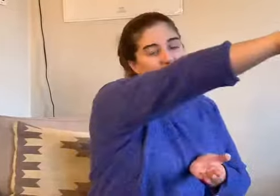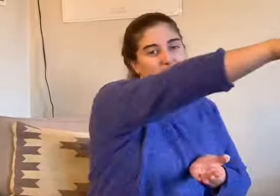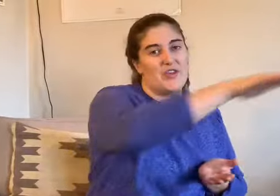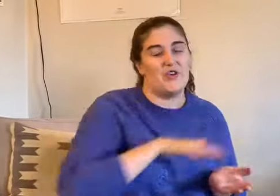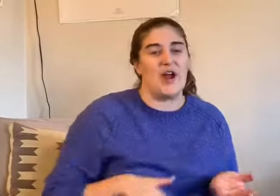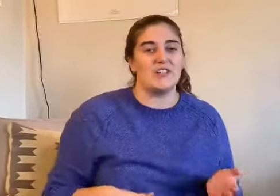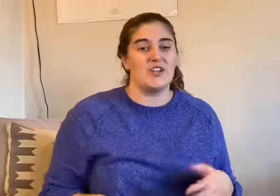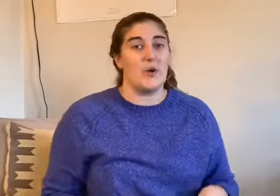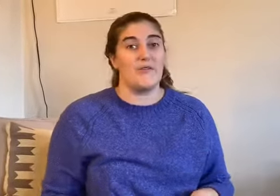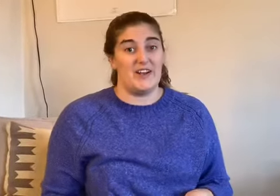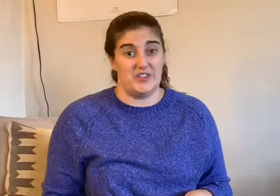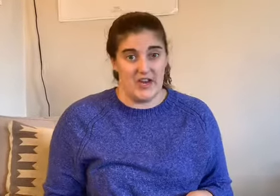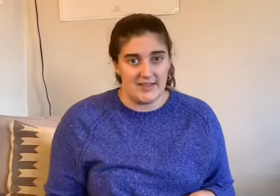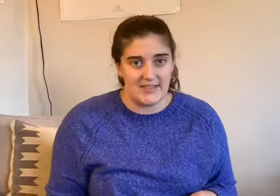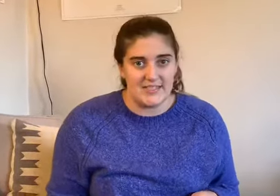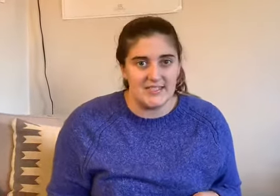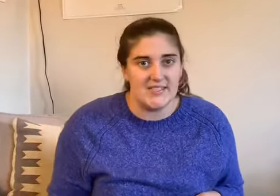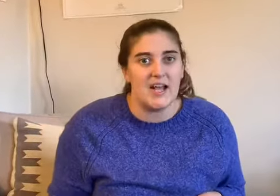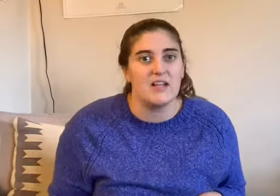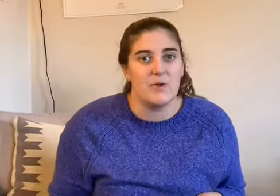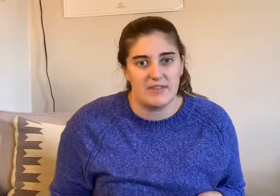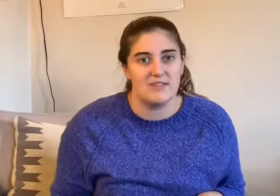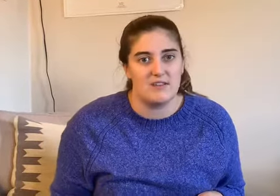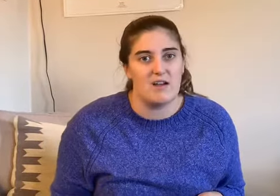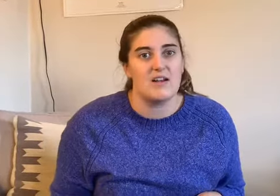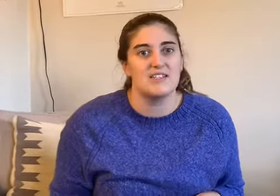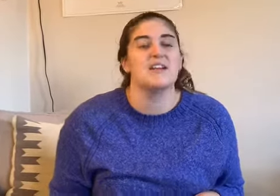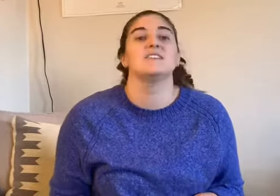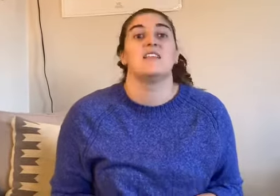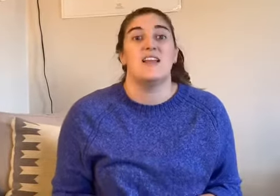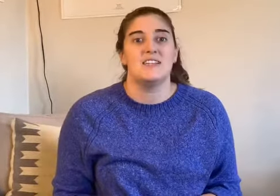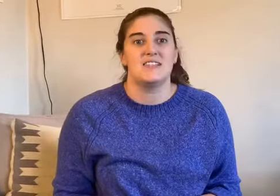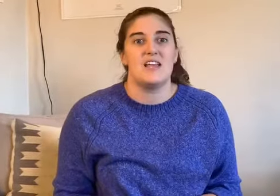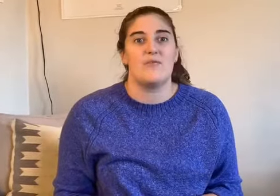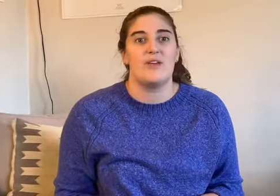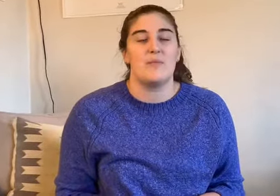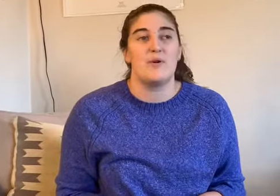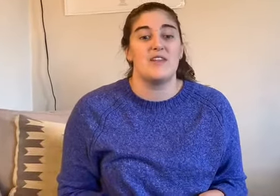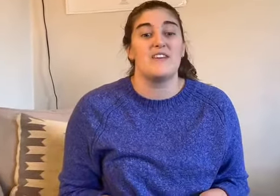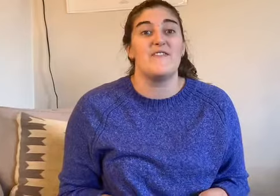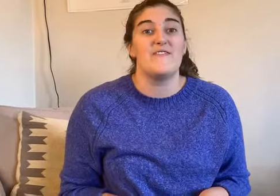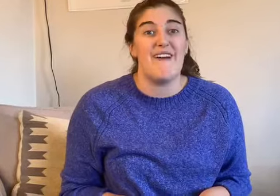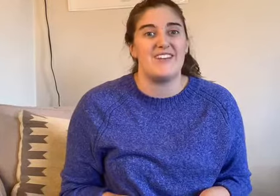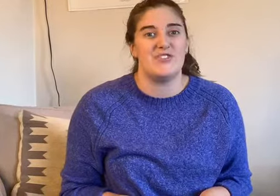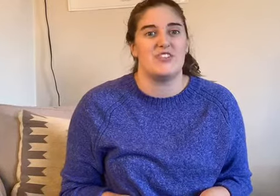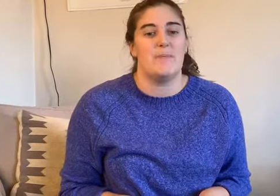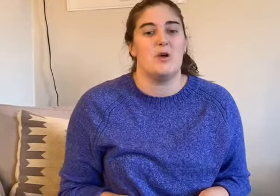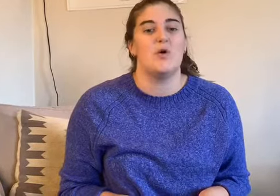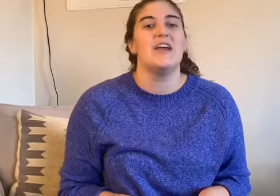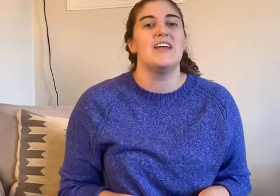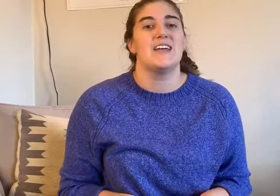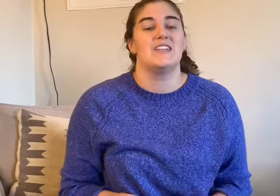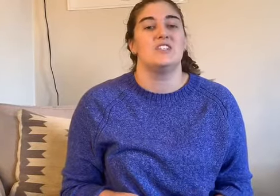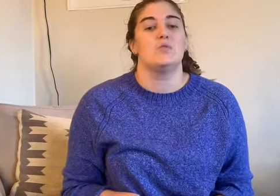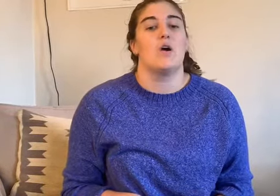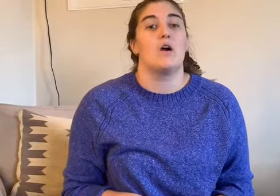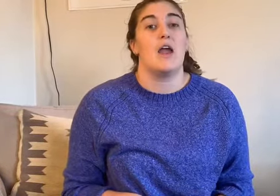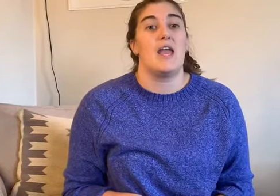they're gradually going faster, and this is exactly what this song does. Let's see if we can put the faster tempo into our